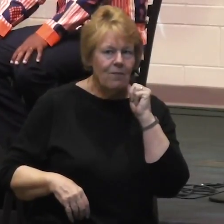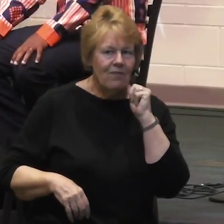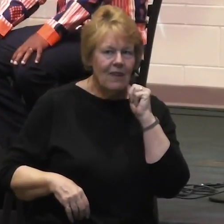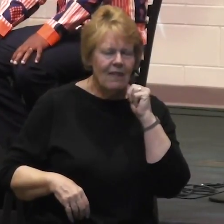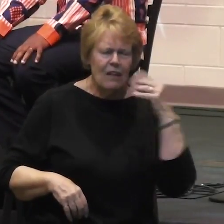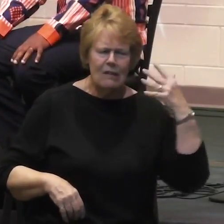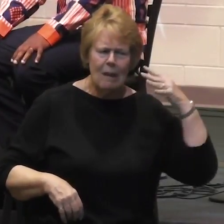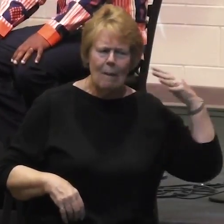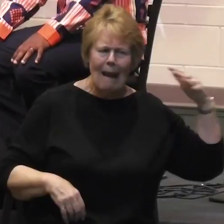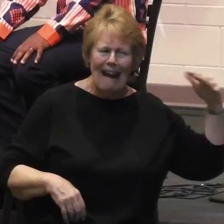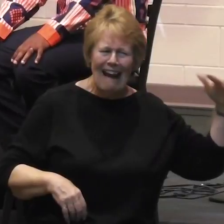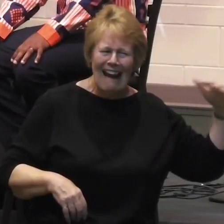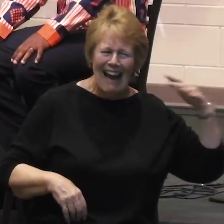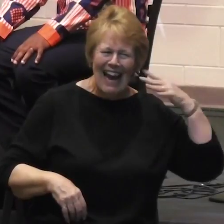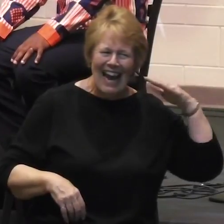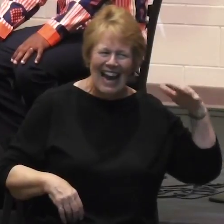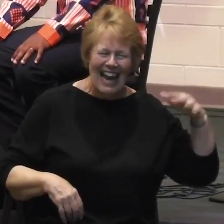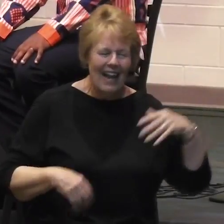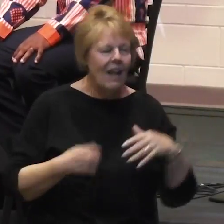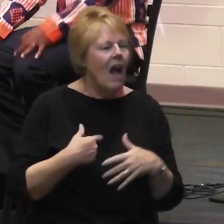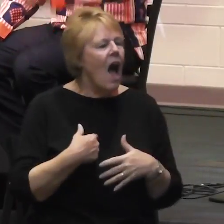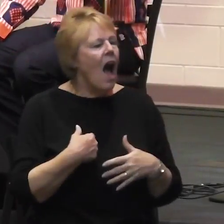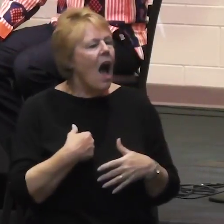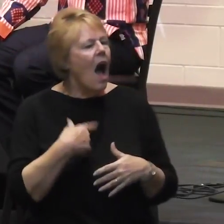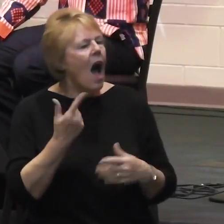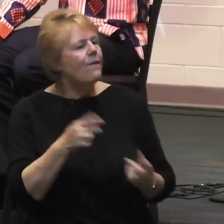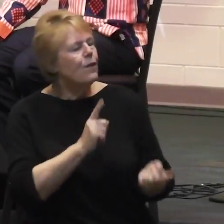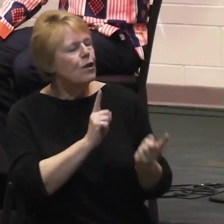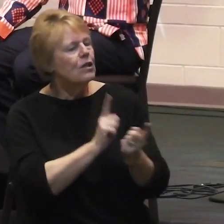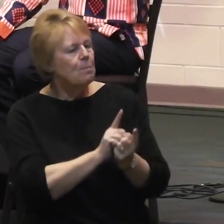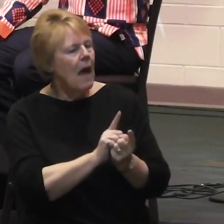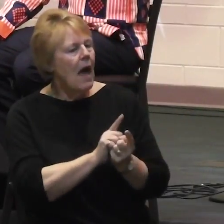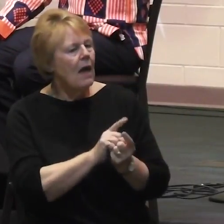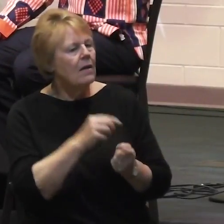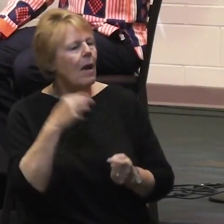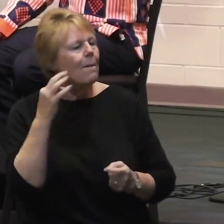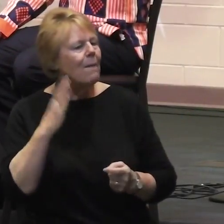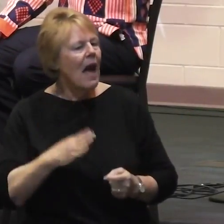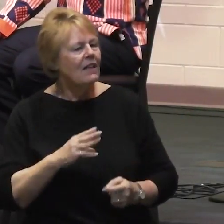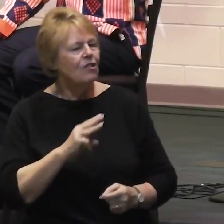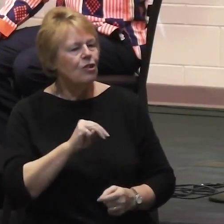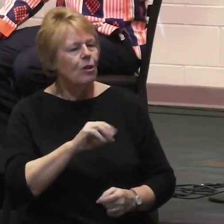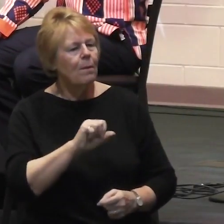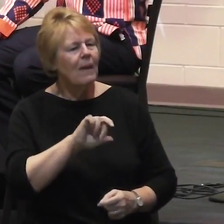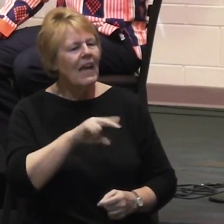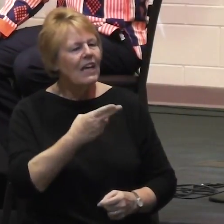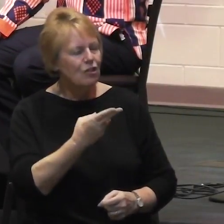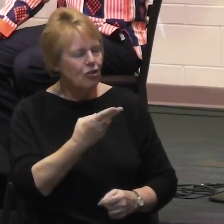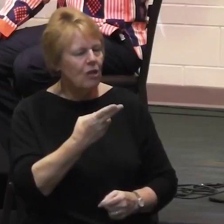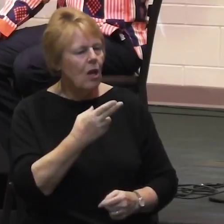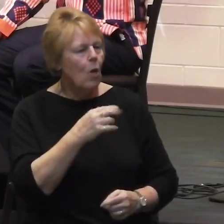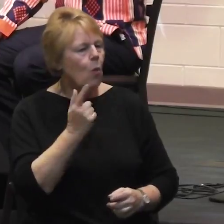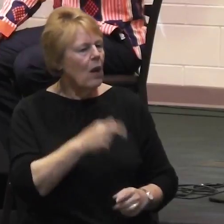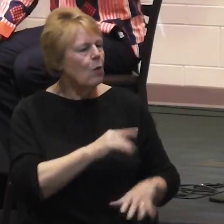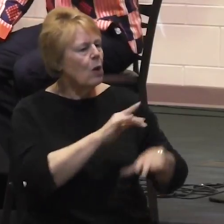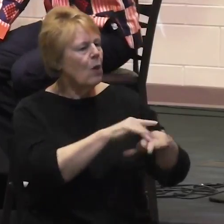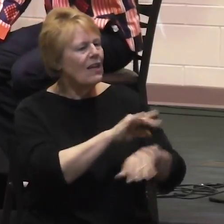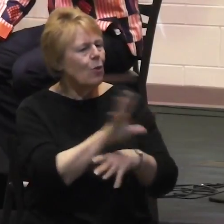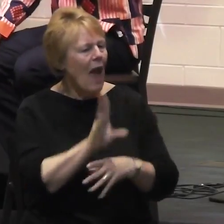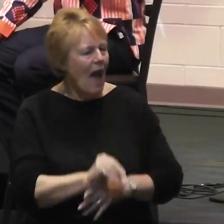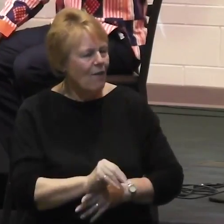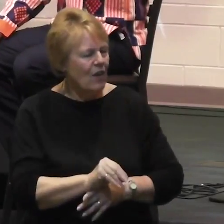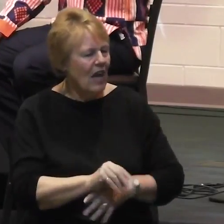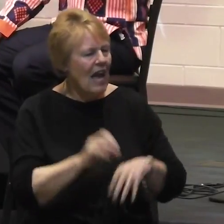I got to know Pastor Maesh about 10 years ago when he first went to Africa, and you can see his full name there. C is for Christopher, but you said, what